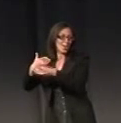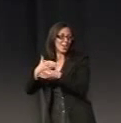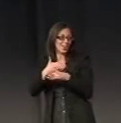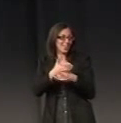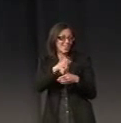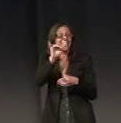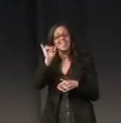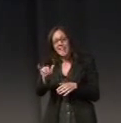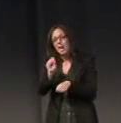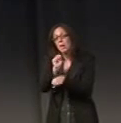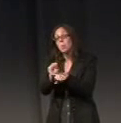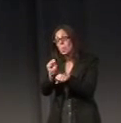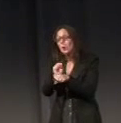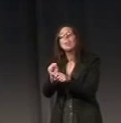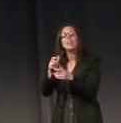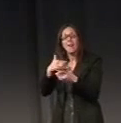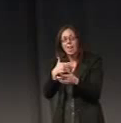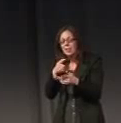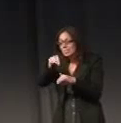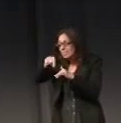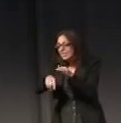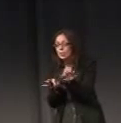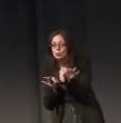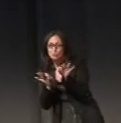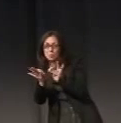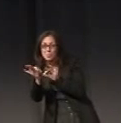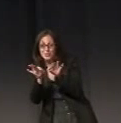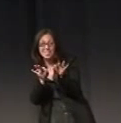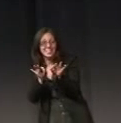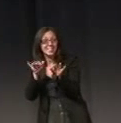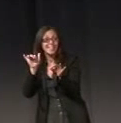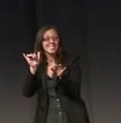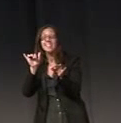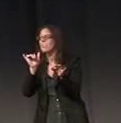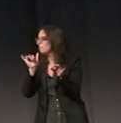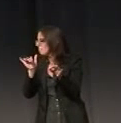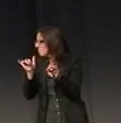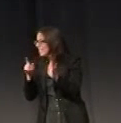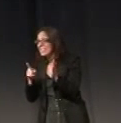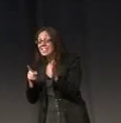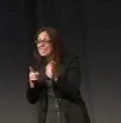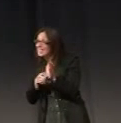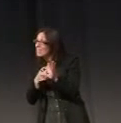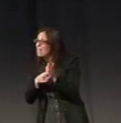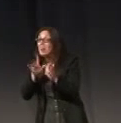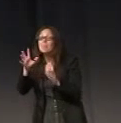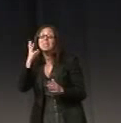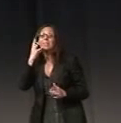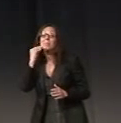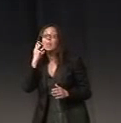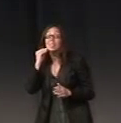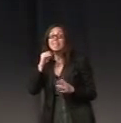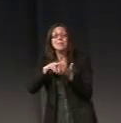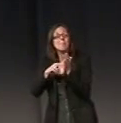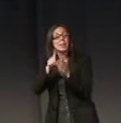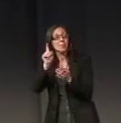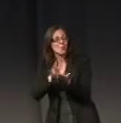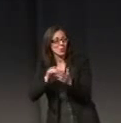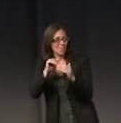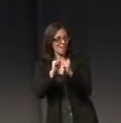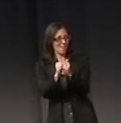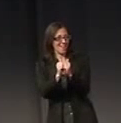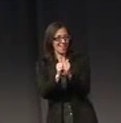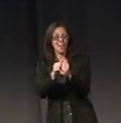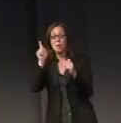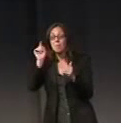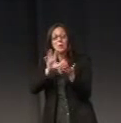the socially enabled yet sometimes lonely experience of learning how to prove, to play tennis, and how to see in